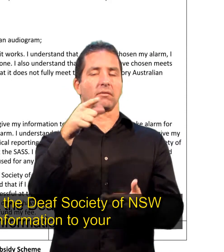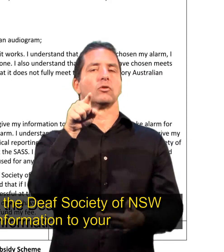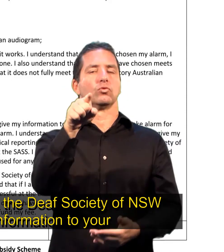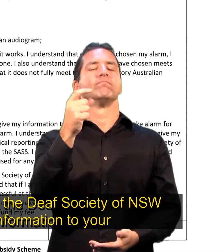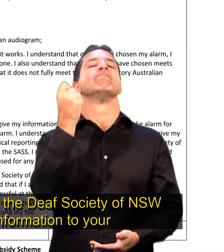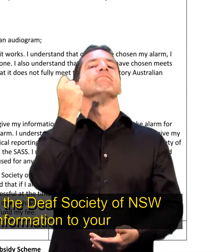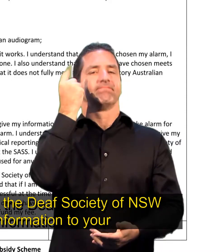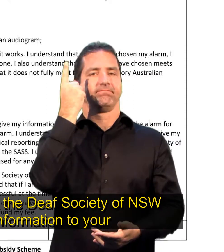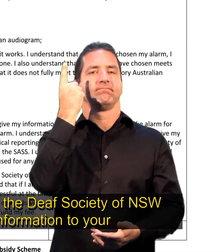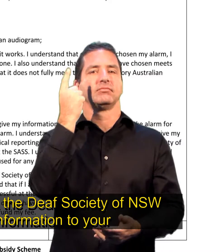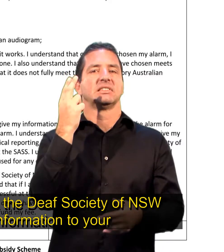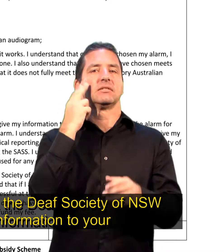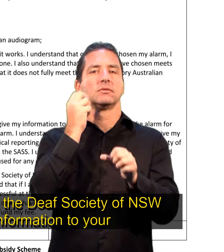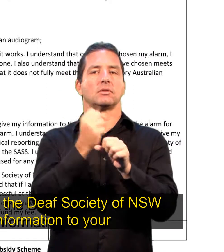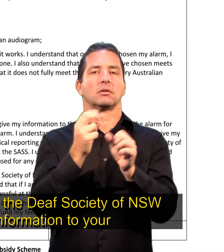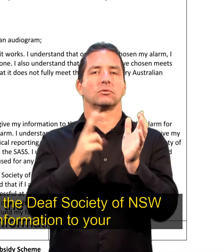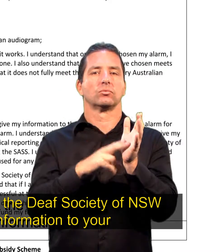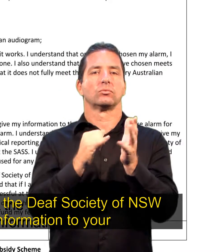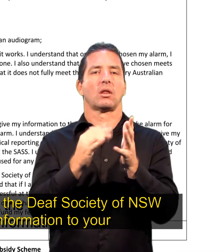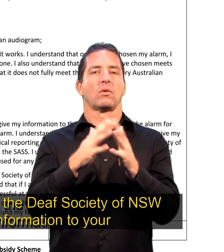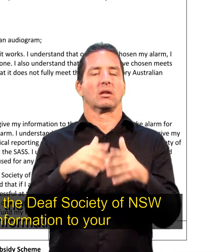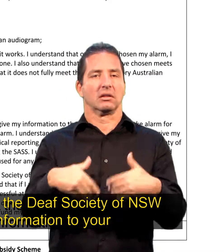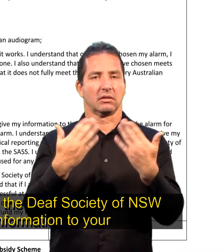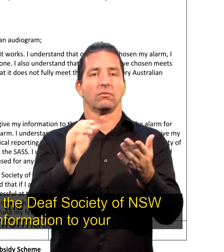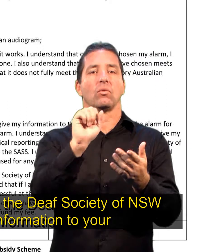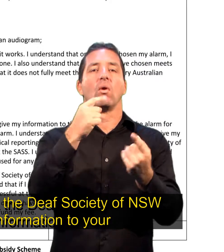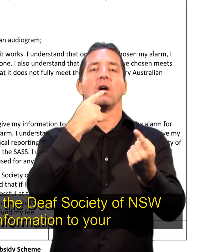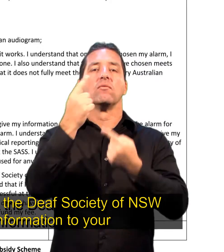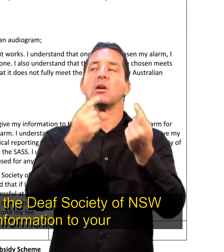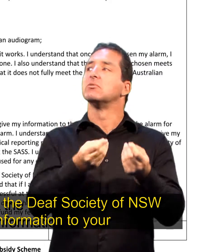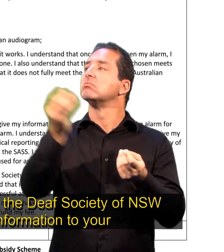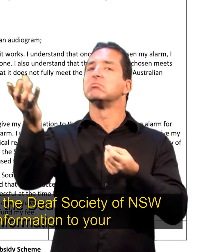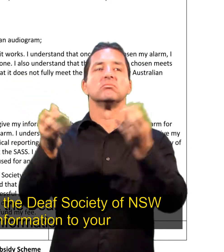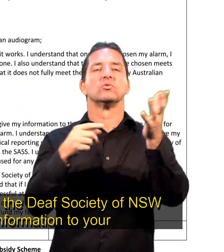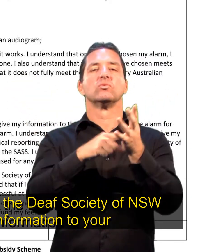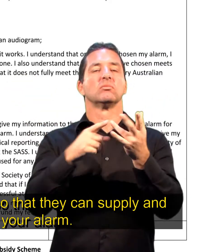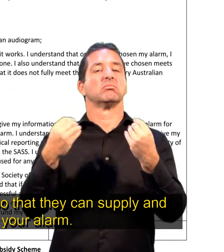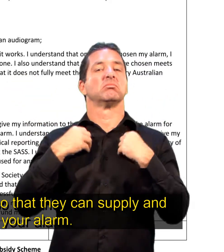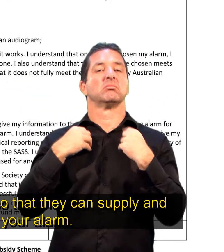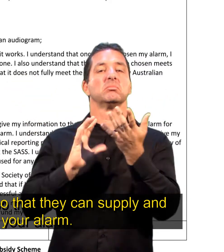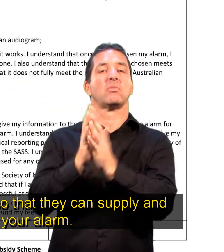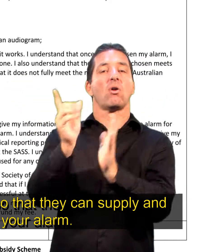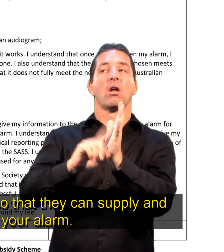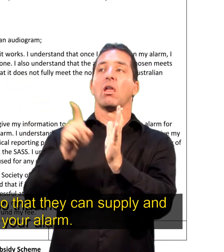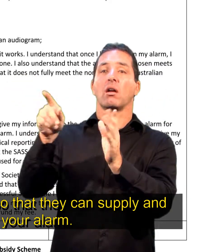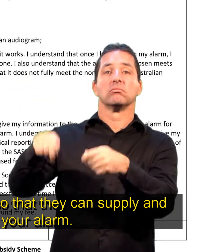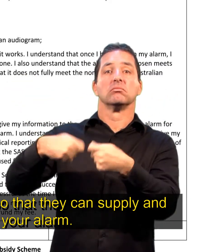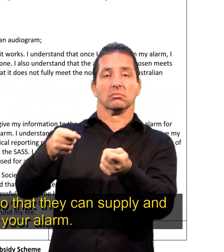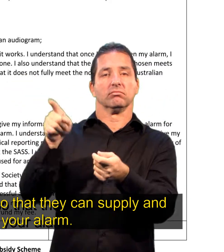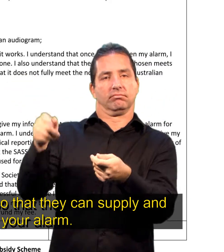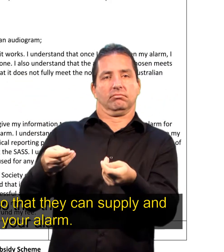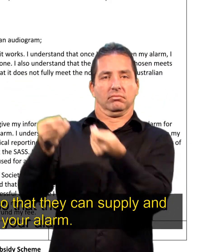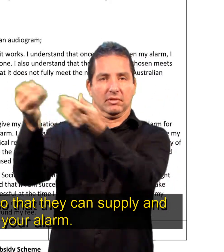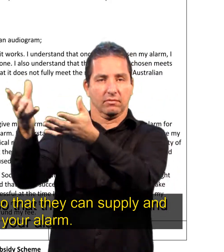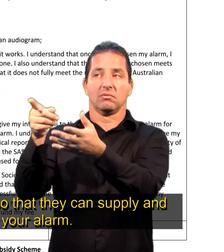7. You understand that the Deaf Society of New South Wales will give your information to your smoke alarm supplier so that they